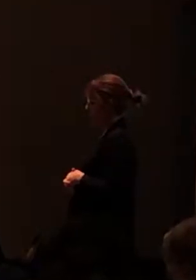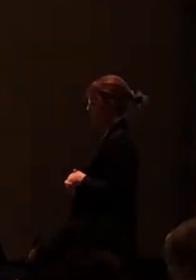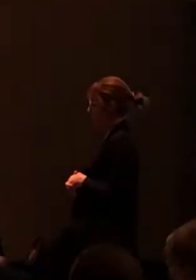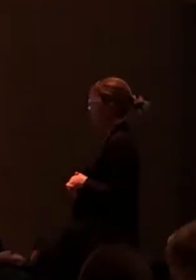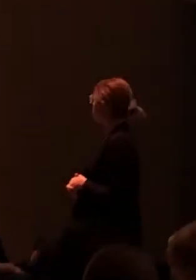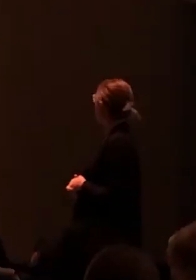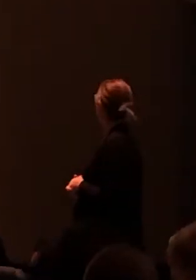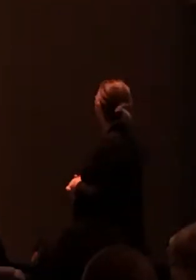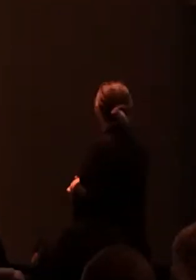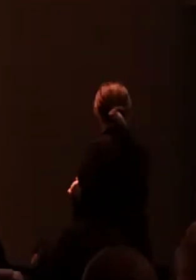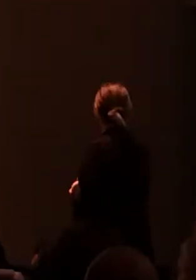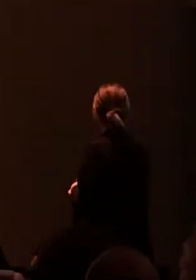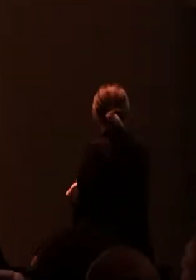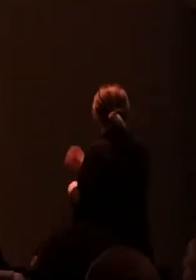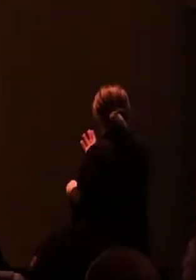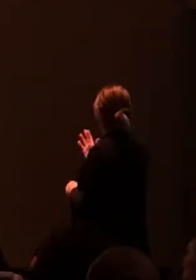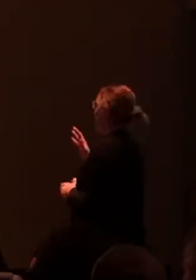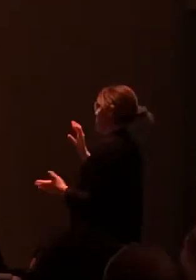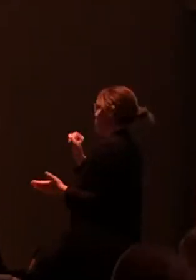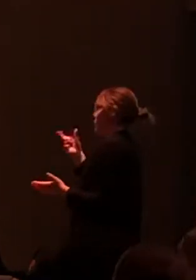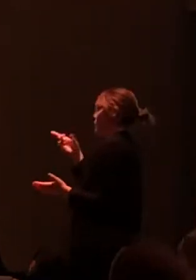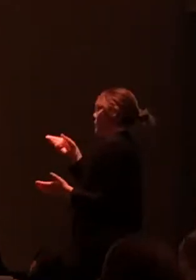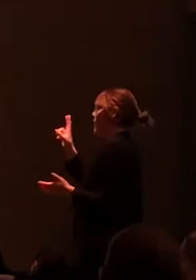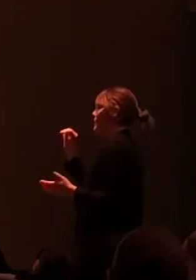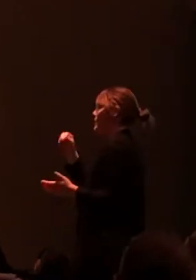So Sheldon says